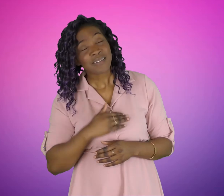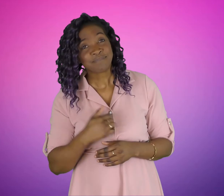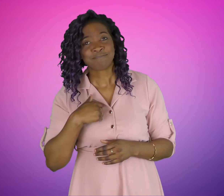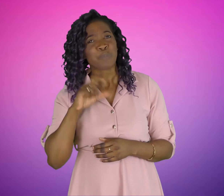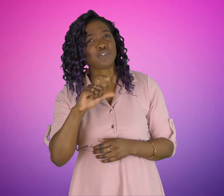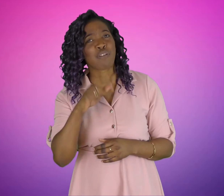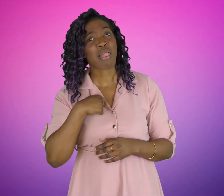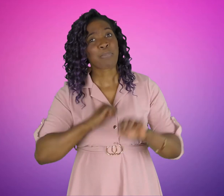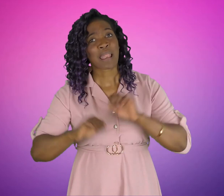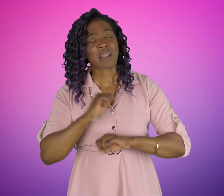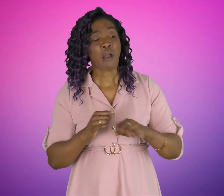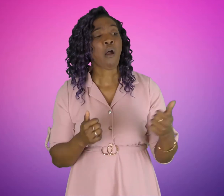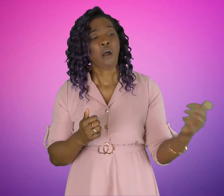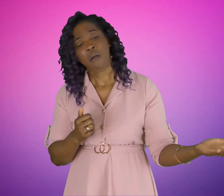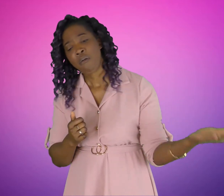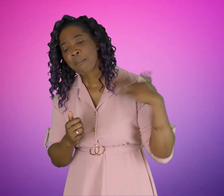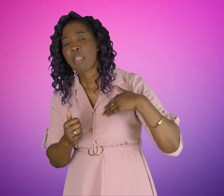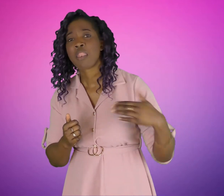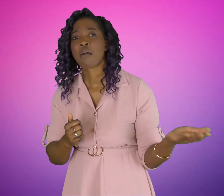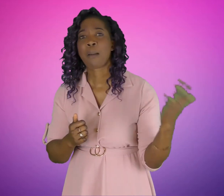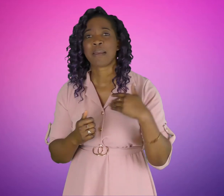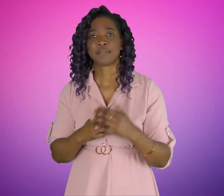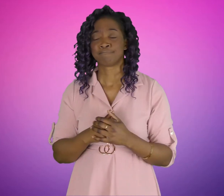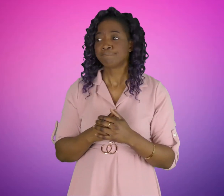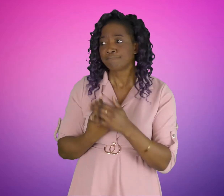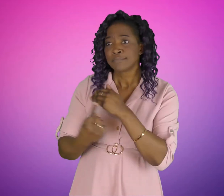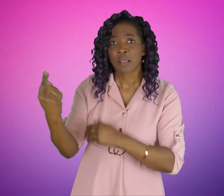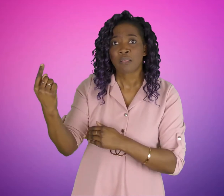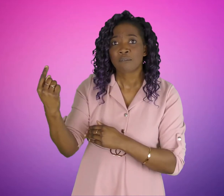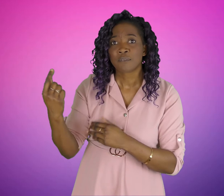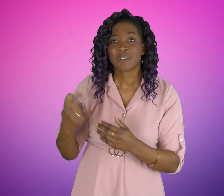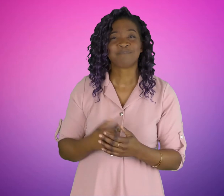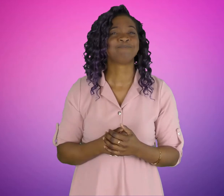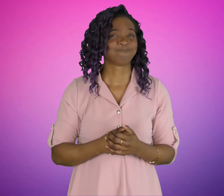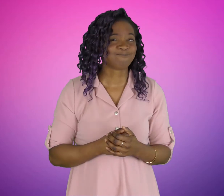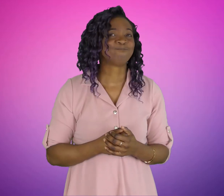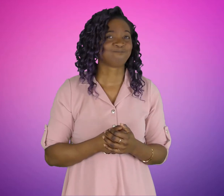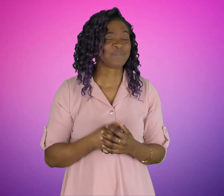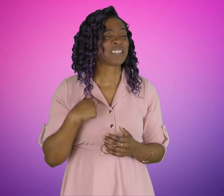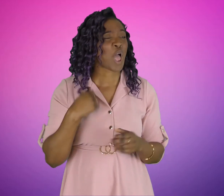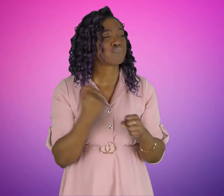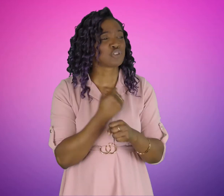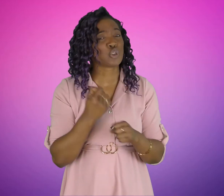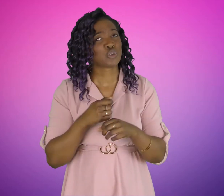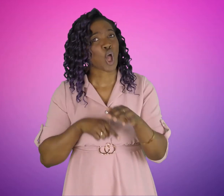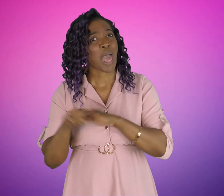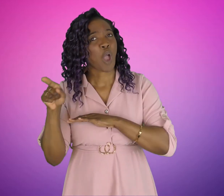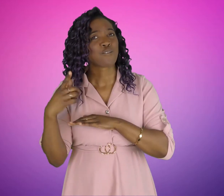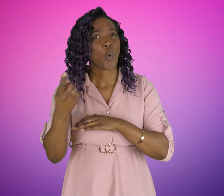Yes? Hello, my name's Cheryl. I'm the cleaner. Oh, right, okay, come in. Just you here today? Yeah,